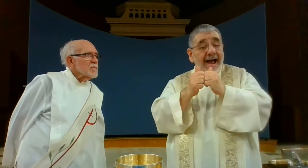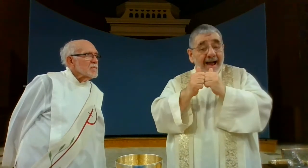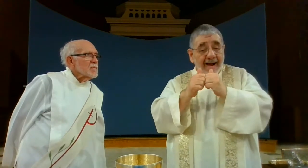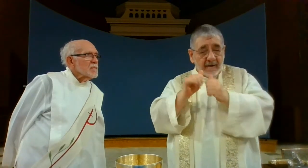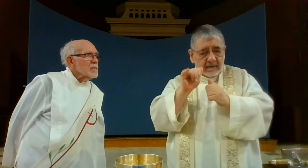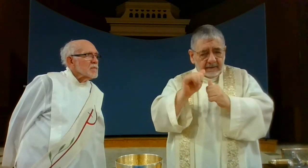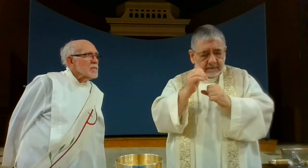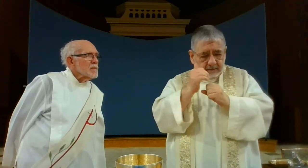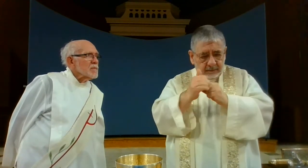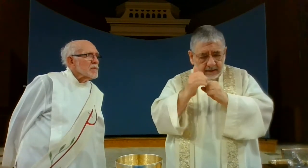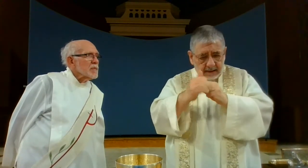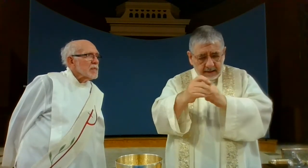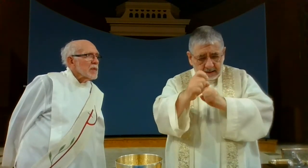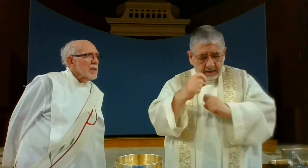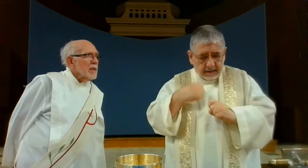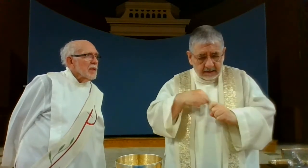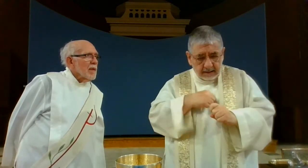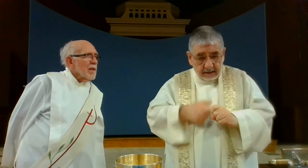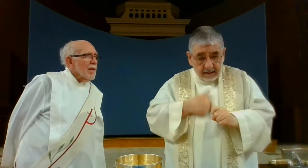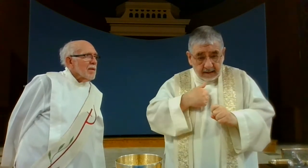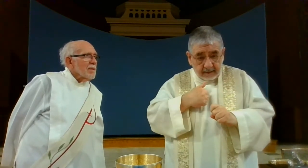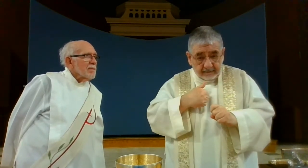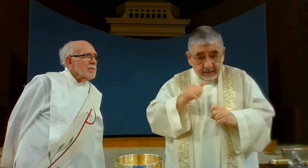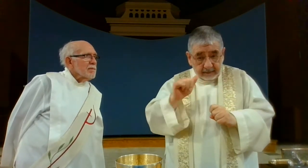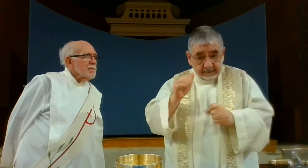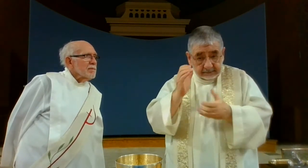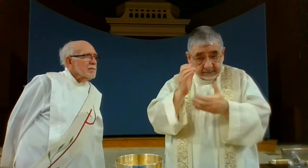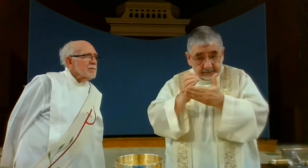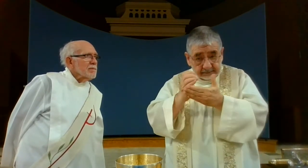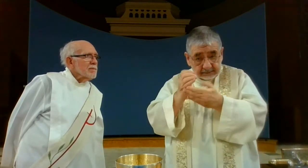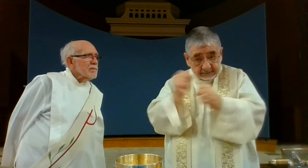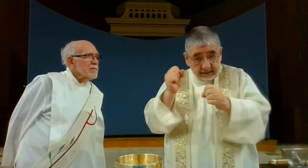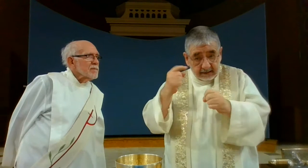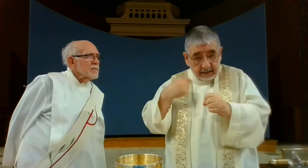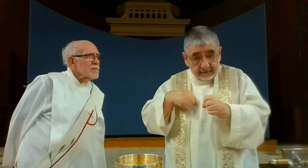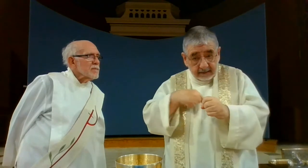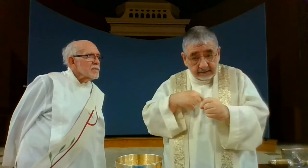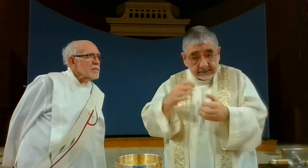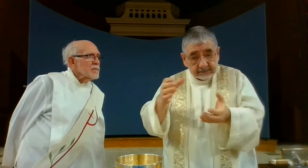Lord, the bread of life and the chalice of salvation,